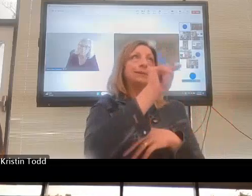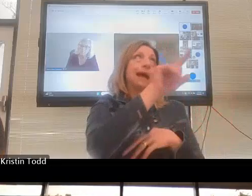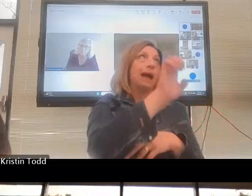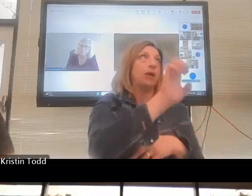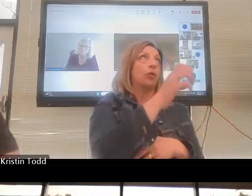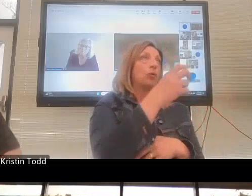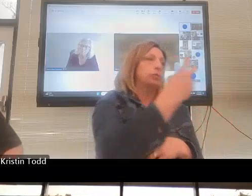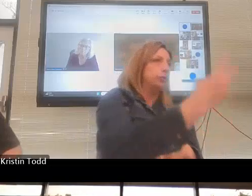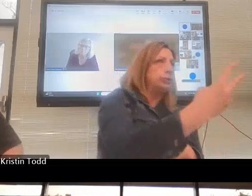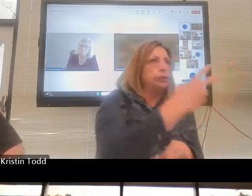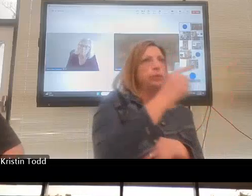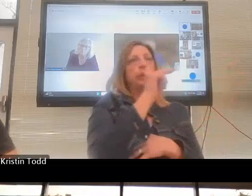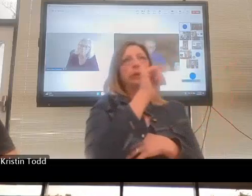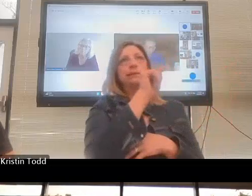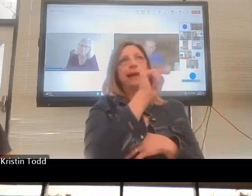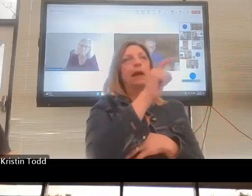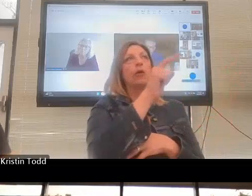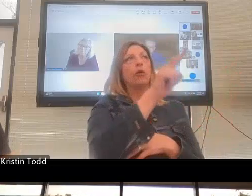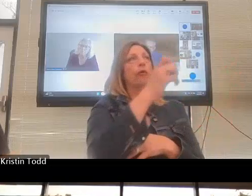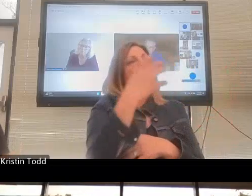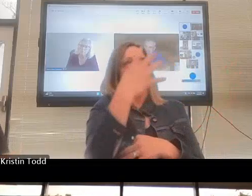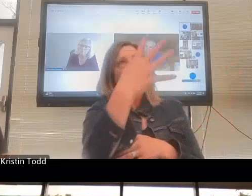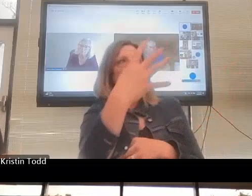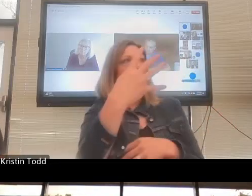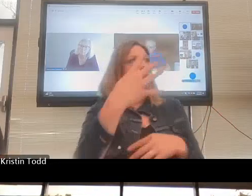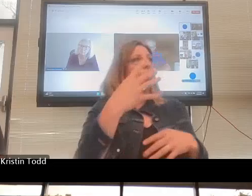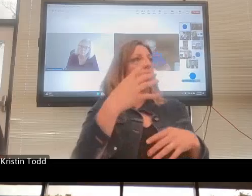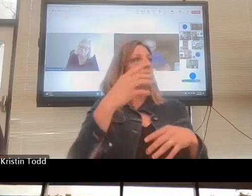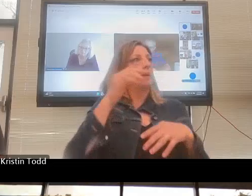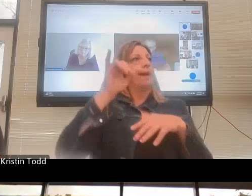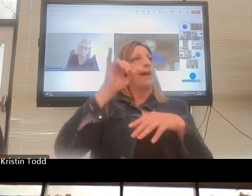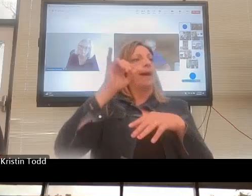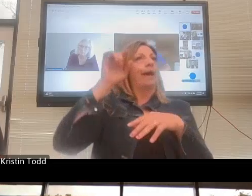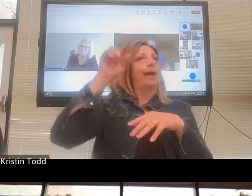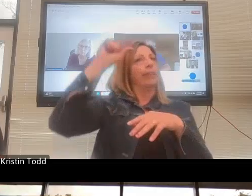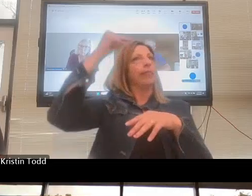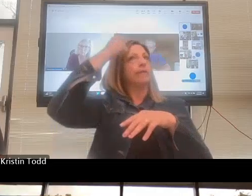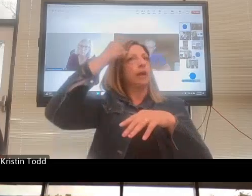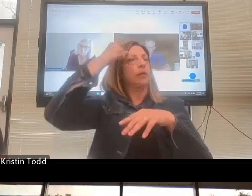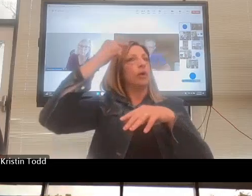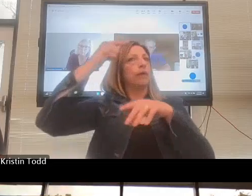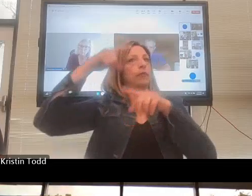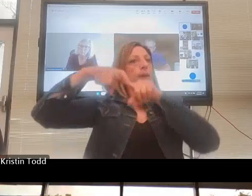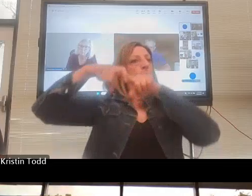heard about like Title II or Title IV,